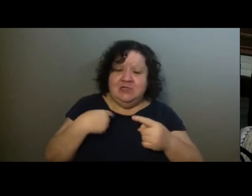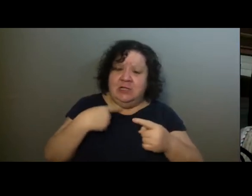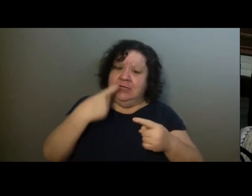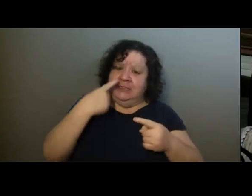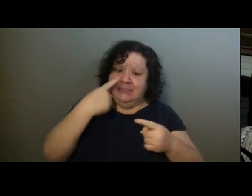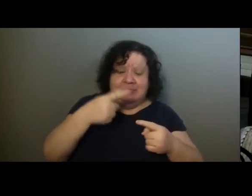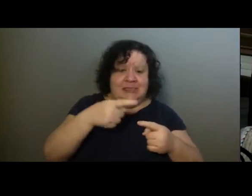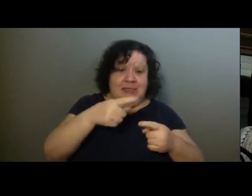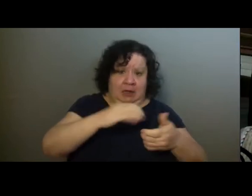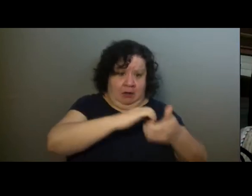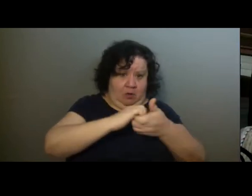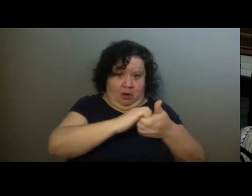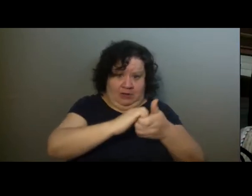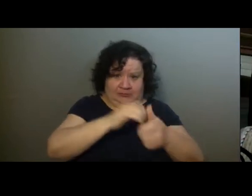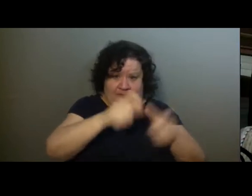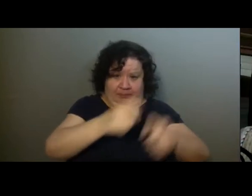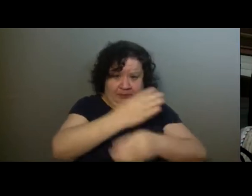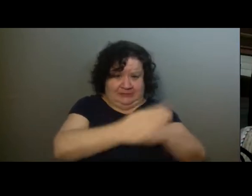their